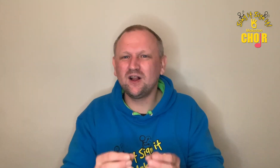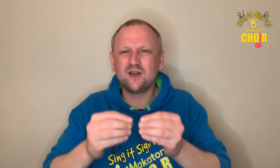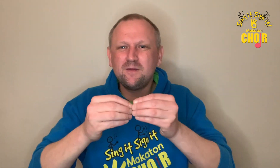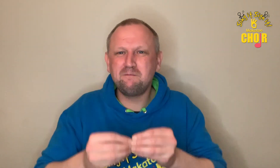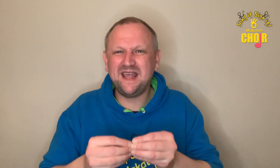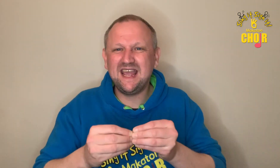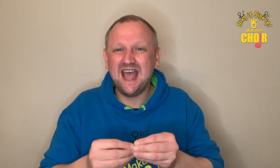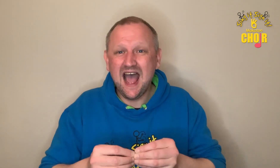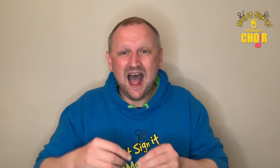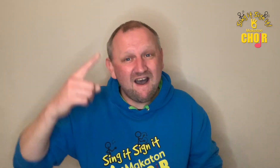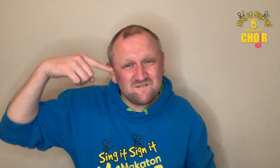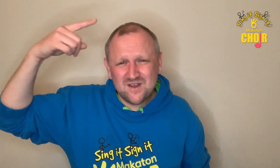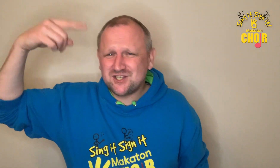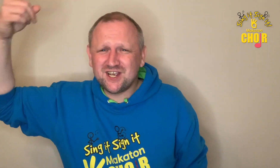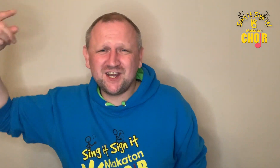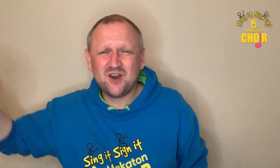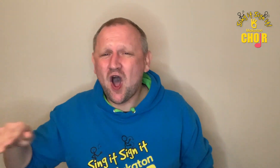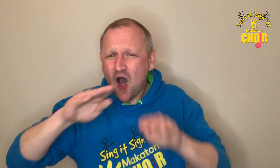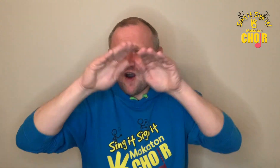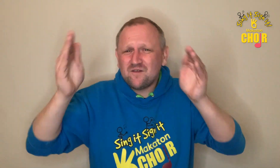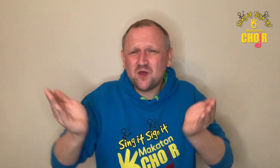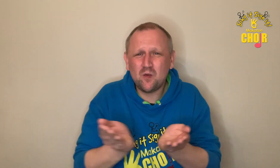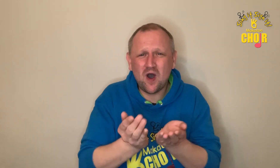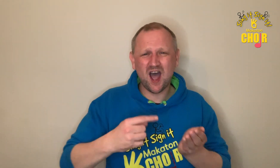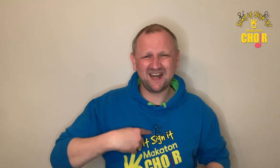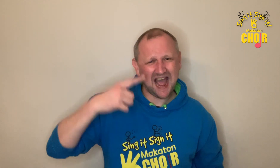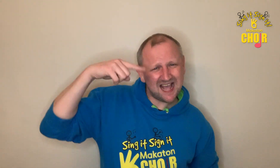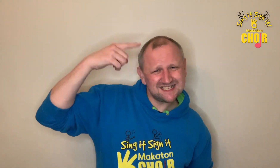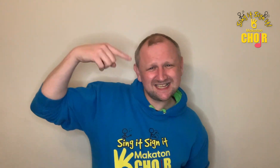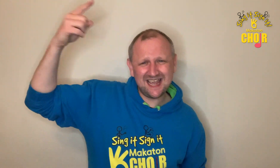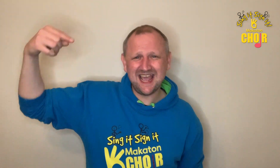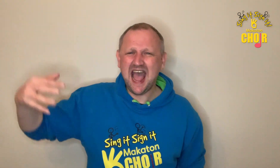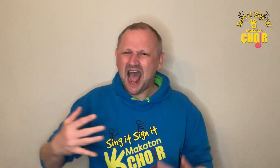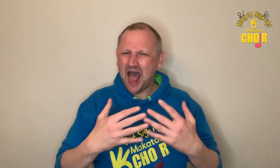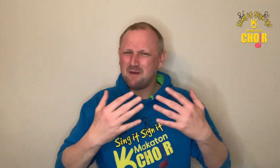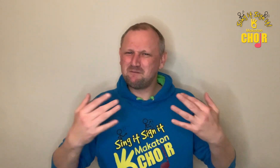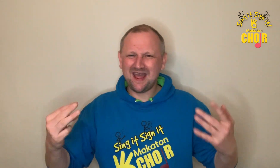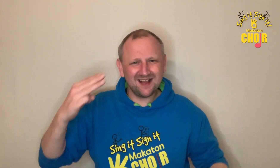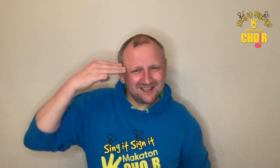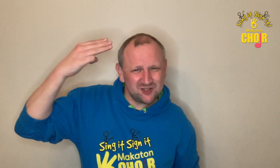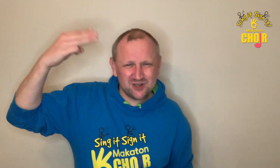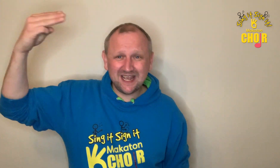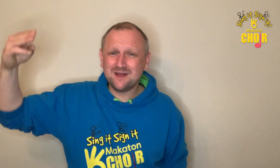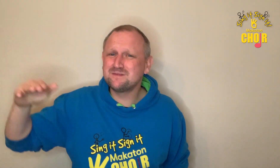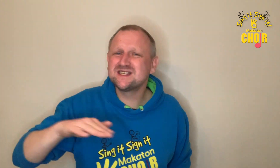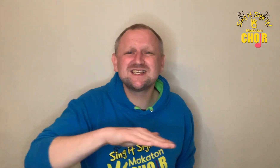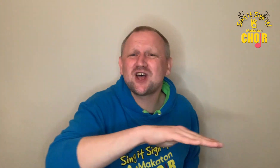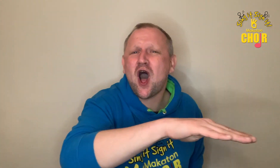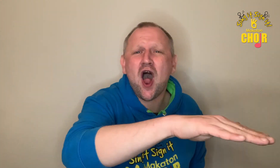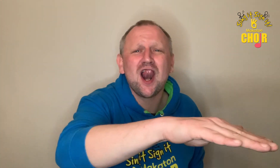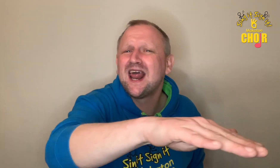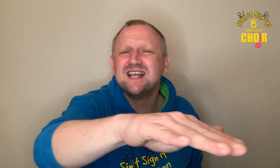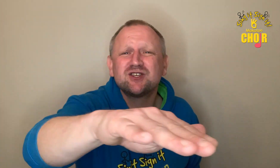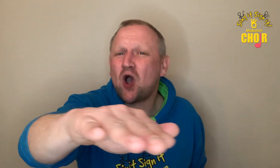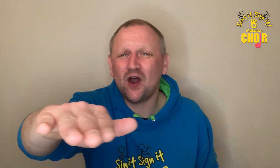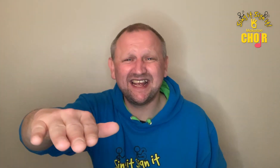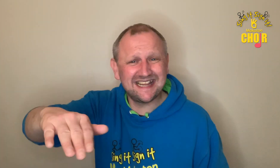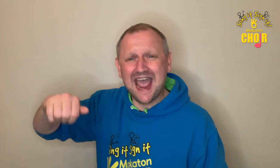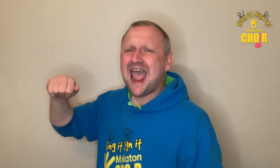could be A vision of the one I see A million dreams is all it's gonna take